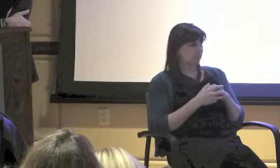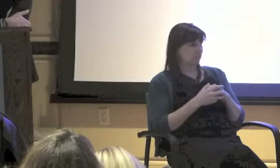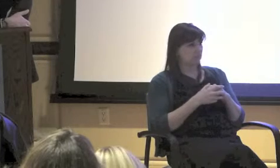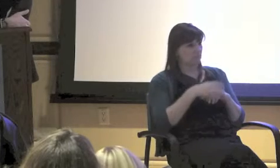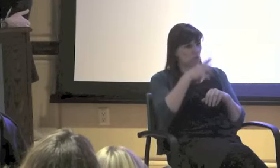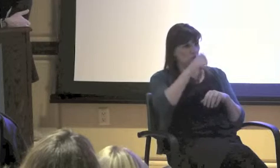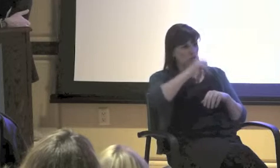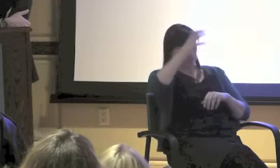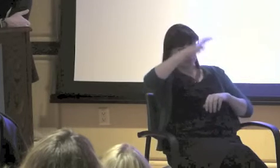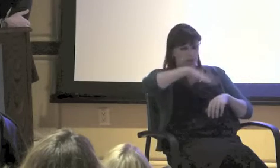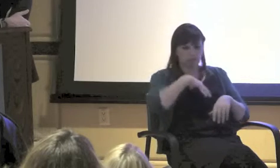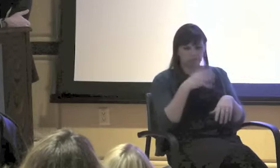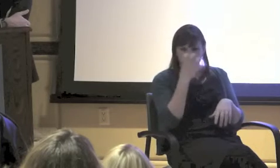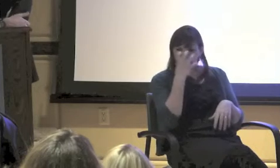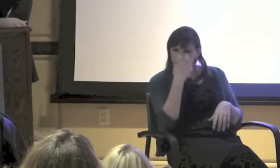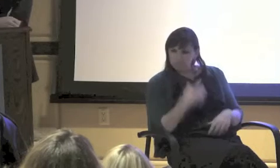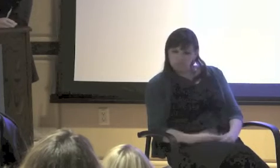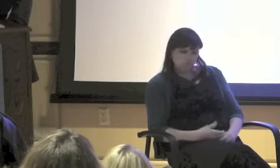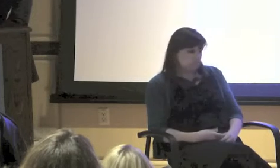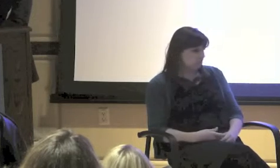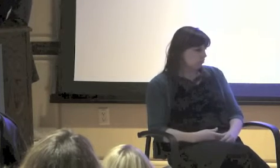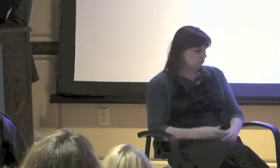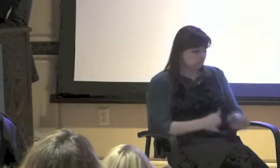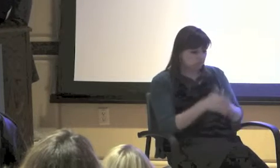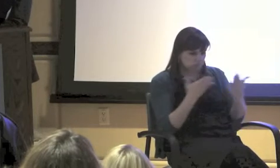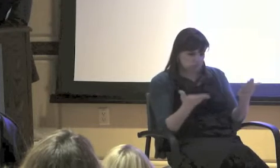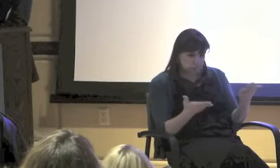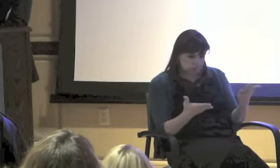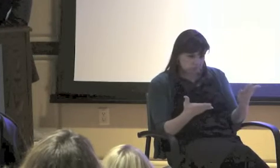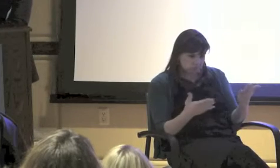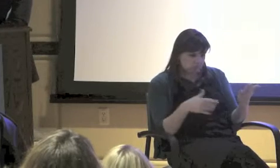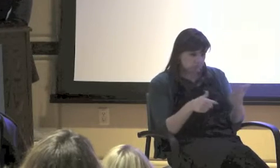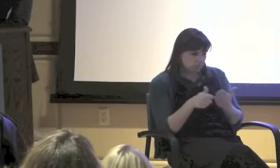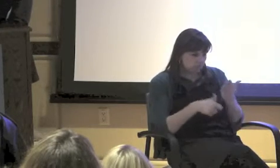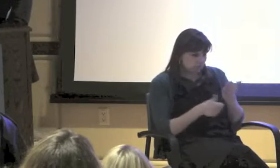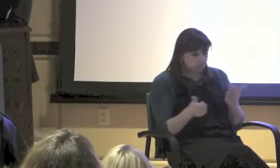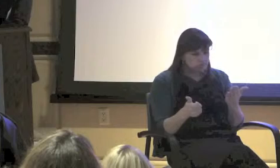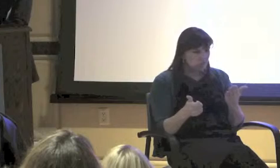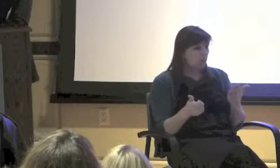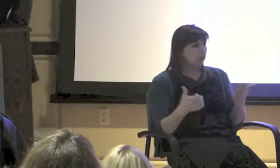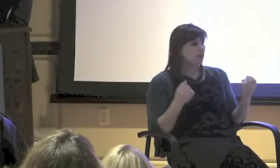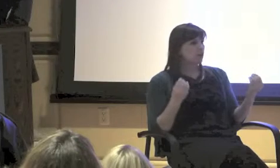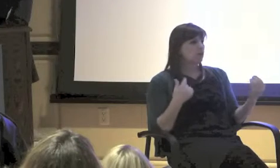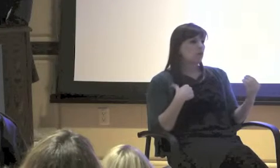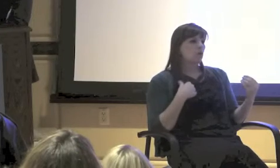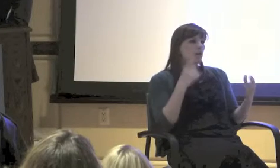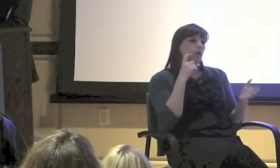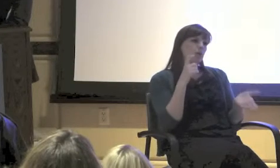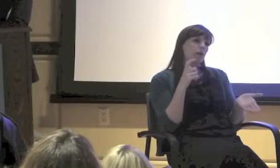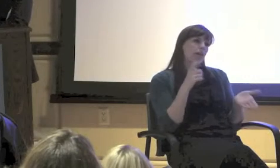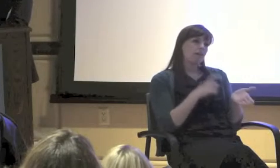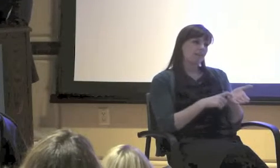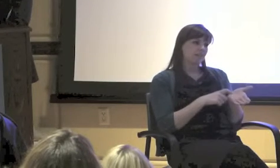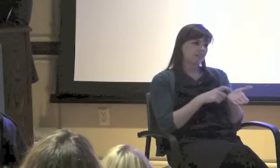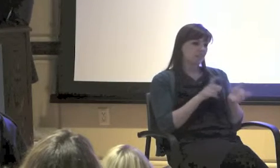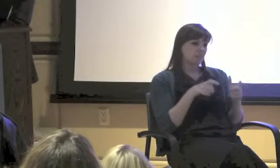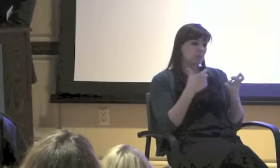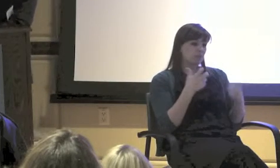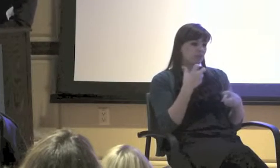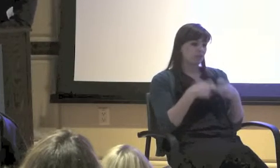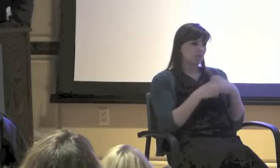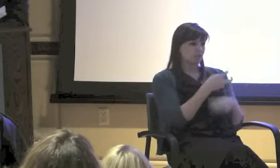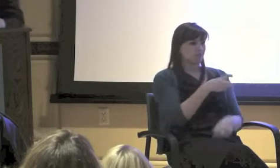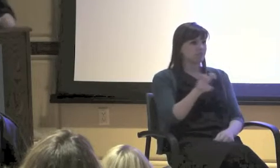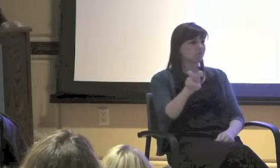grumpy old men with crusty magazines and things. And so we recognize that this is a big